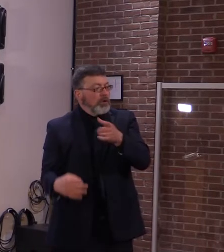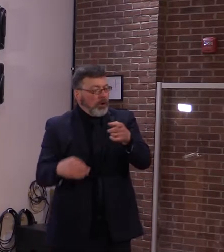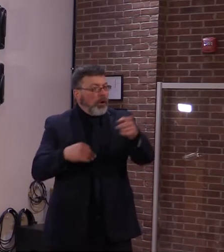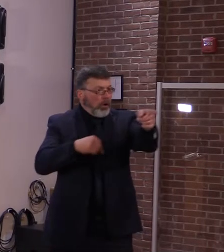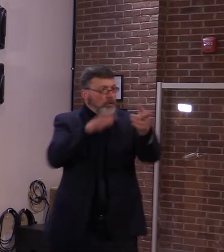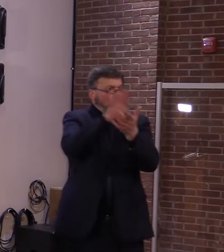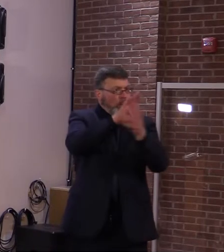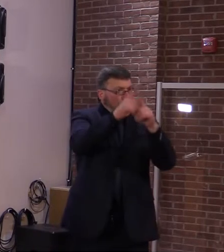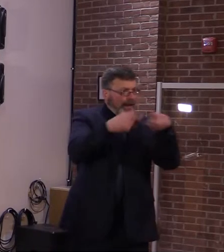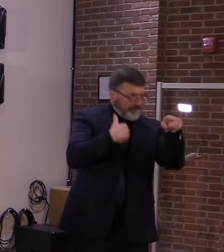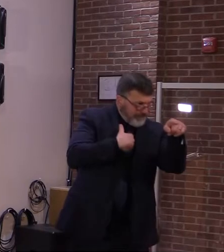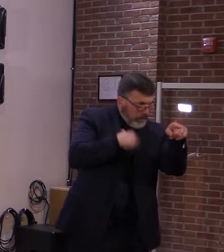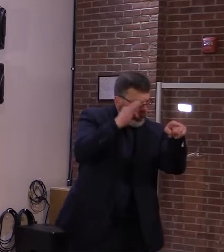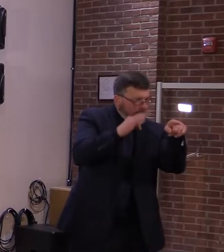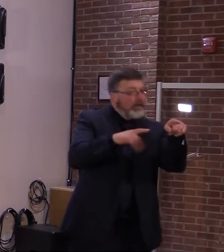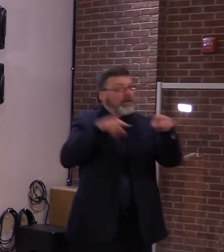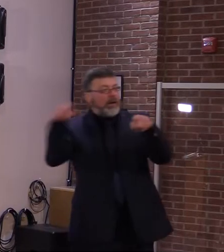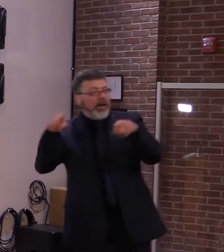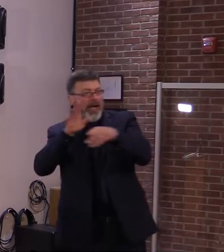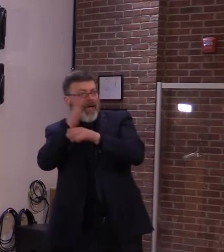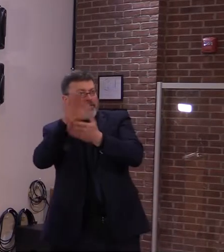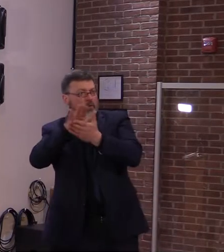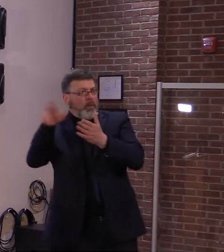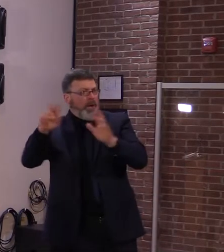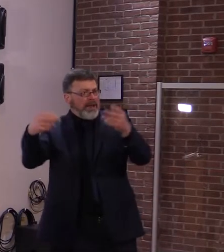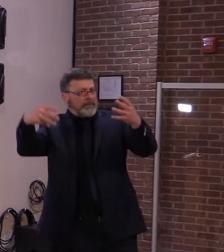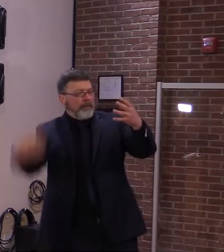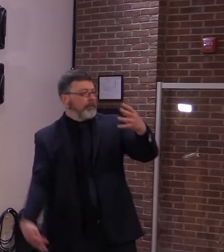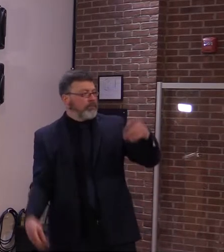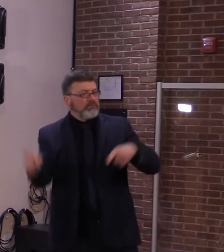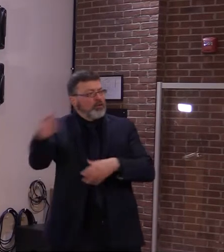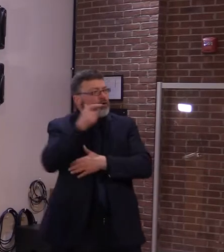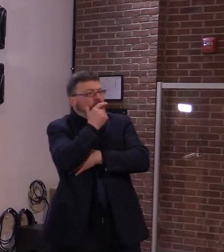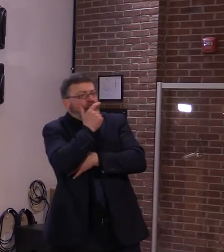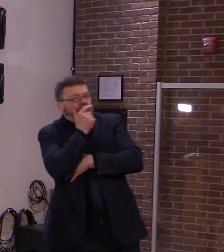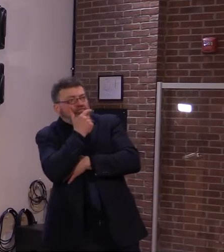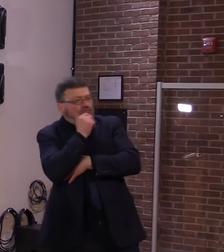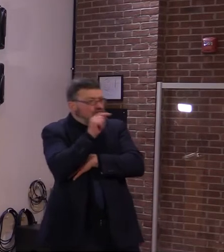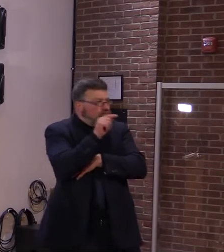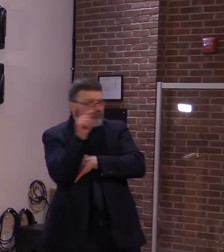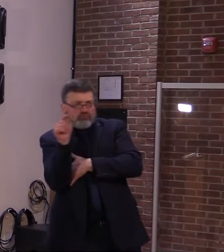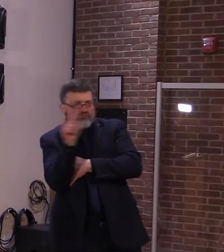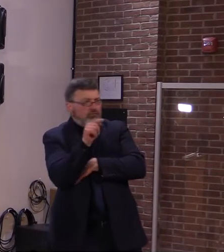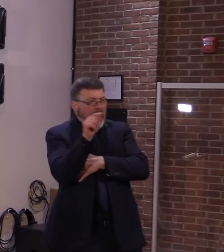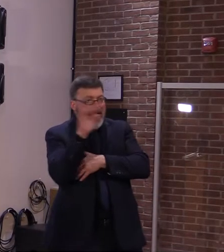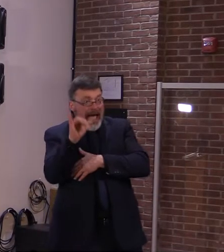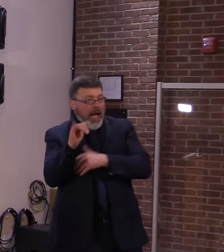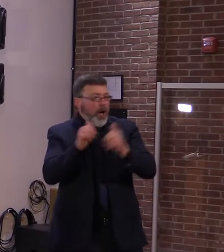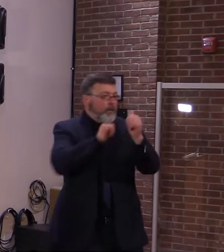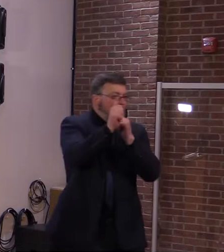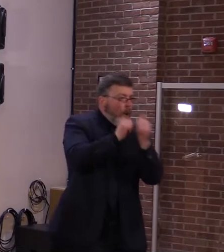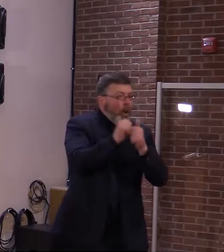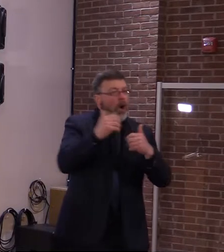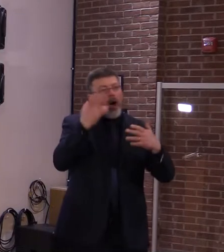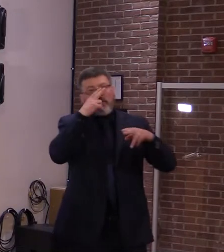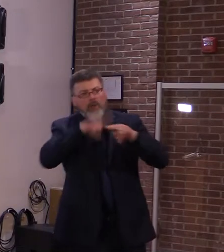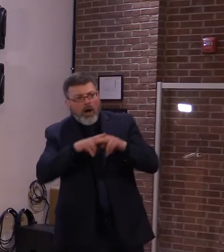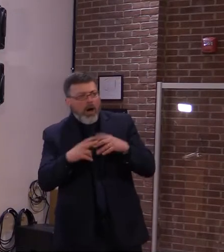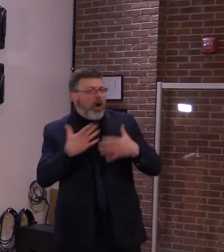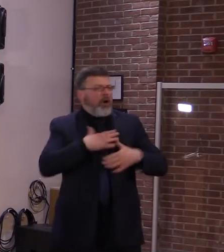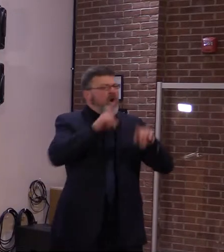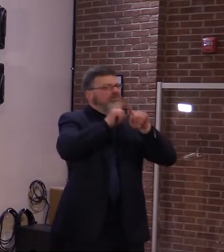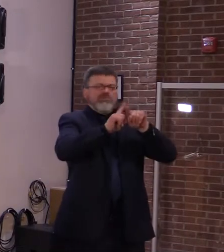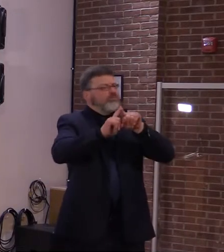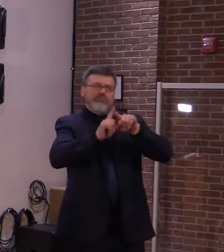and so forth. We just want to ensure that there are a large number of activities available for all students this summer so they can get